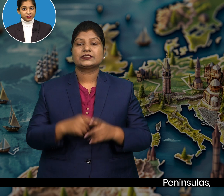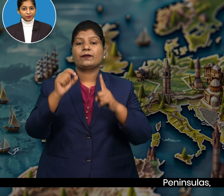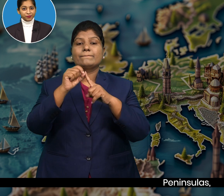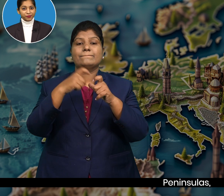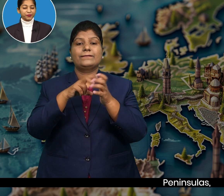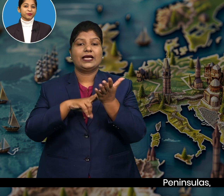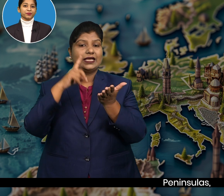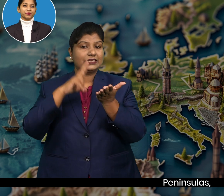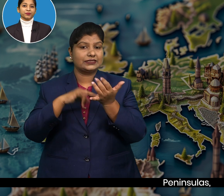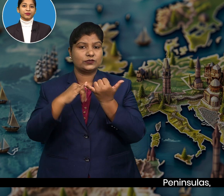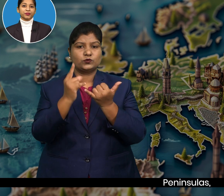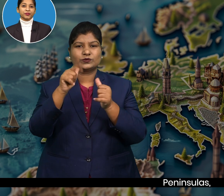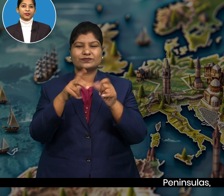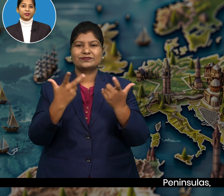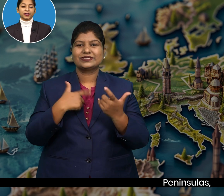peninsulas,